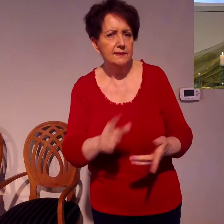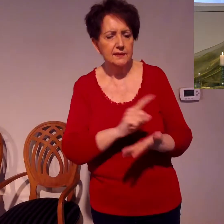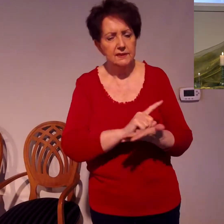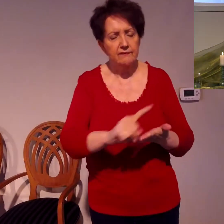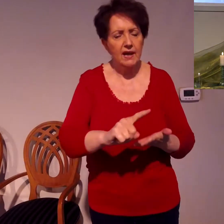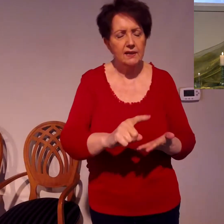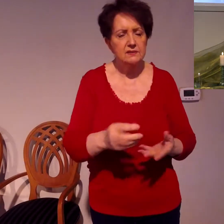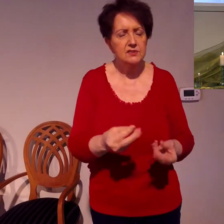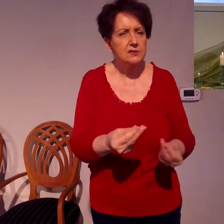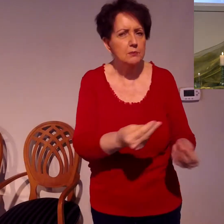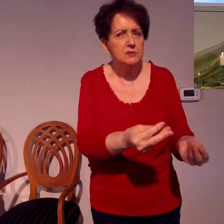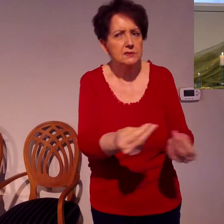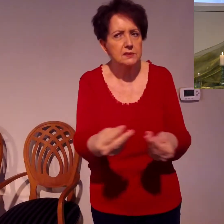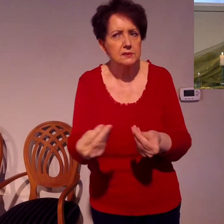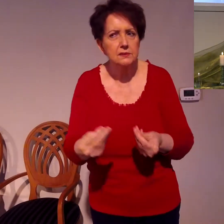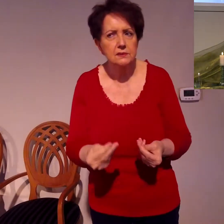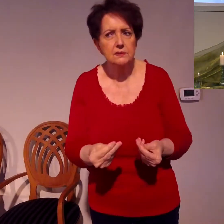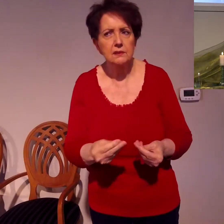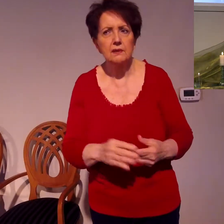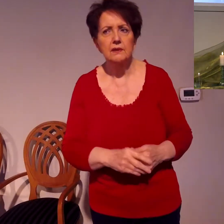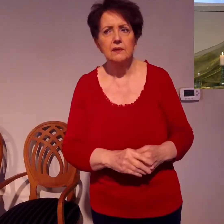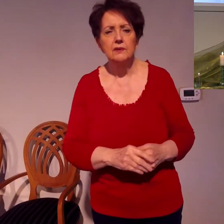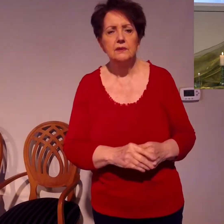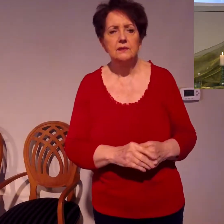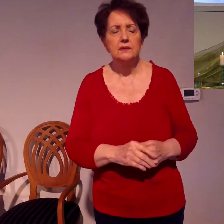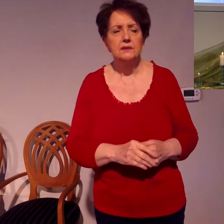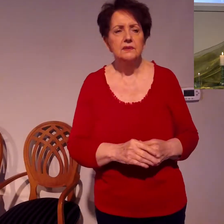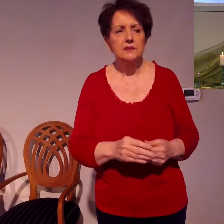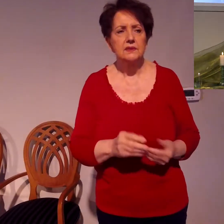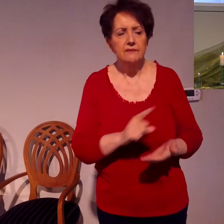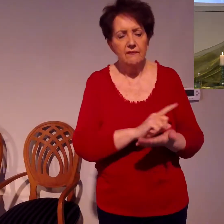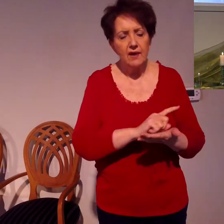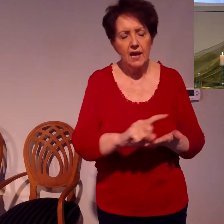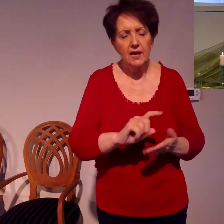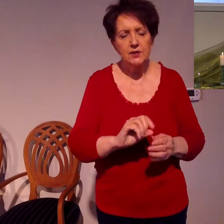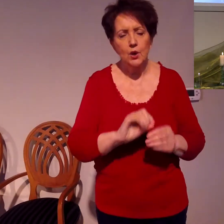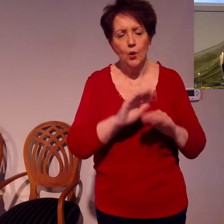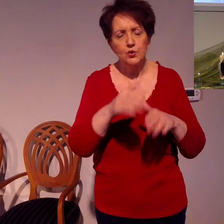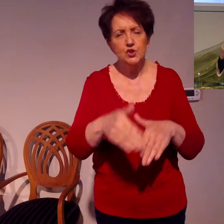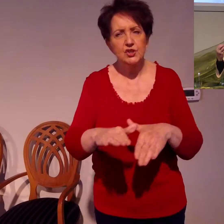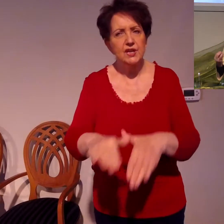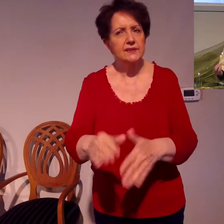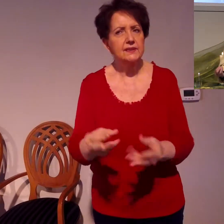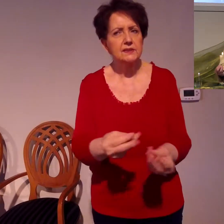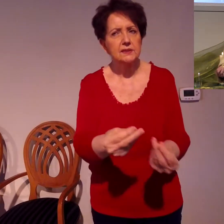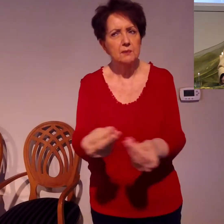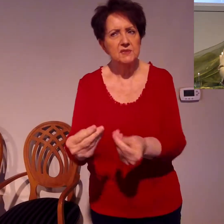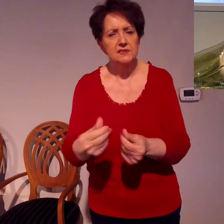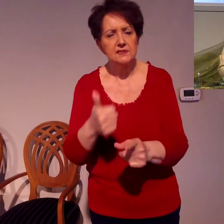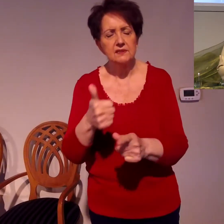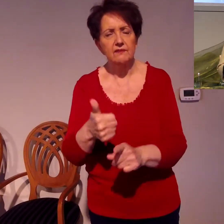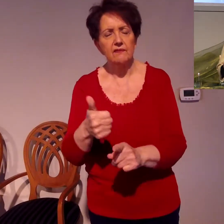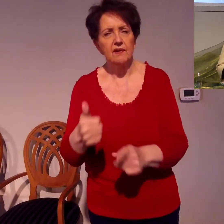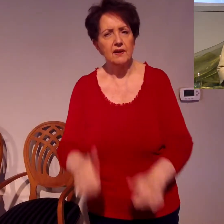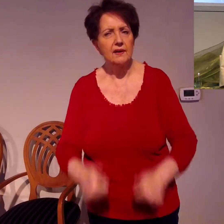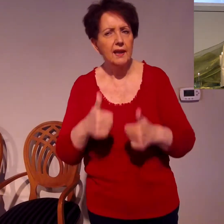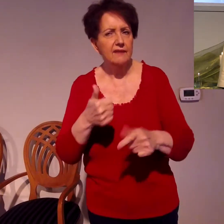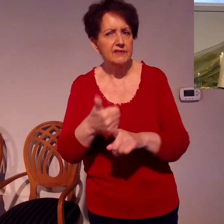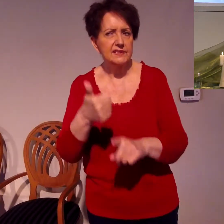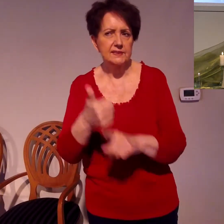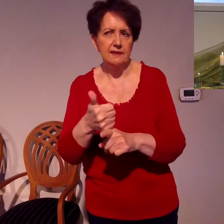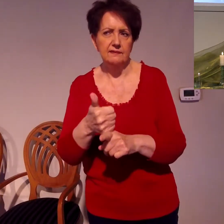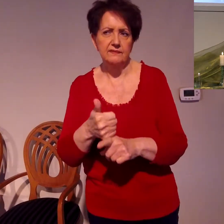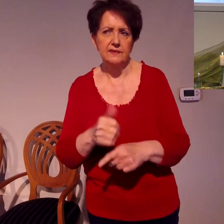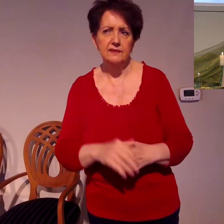the divine oceanic substance of life itself. It's an awareness in every moment. I